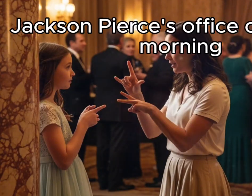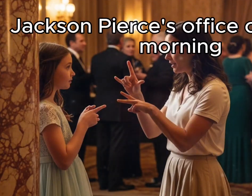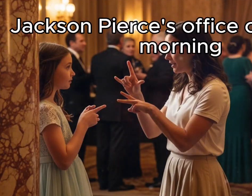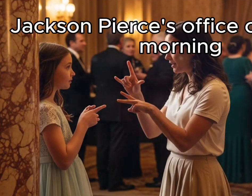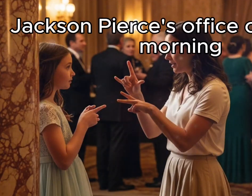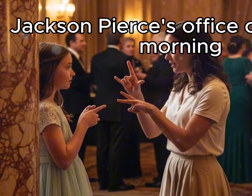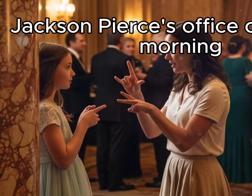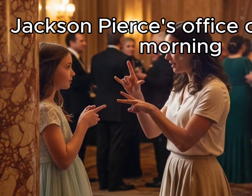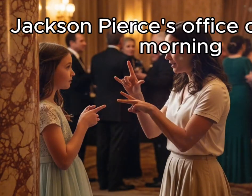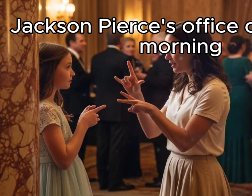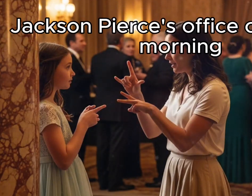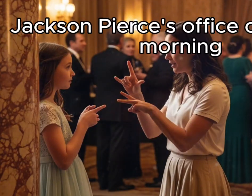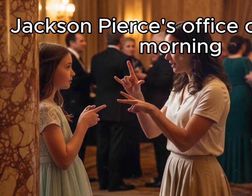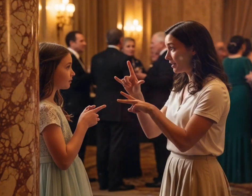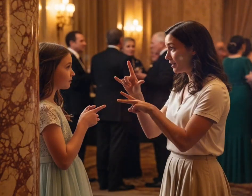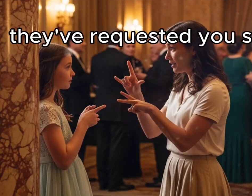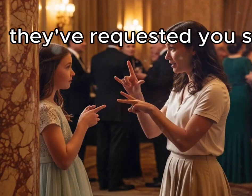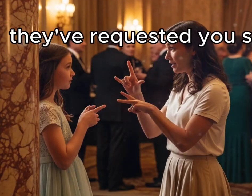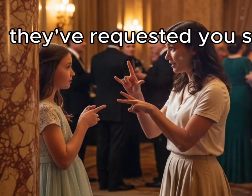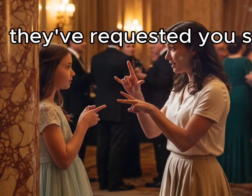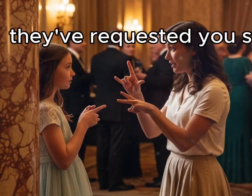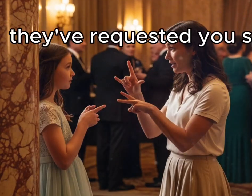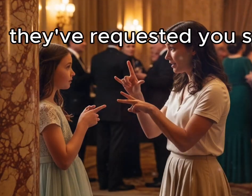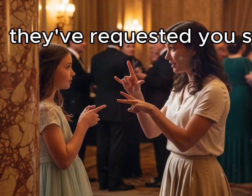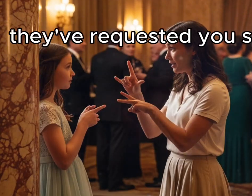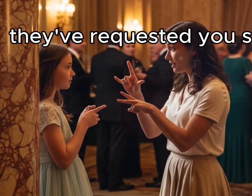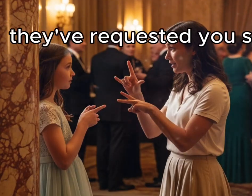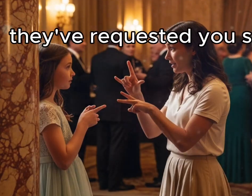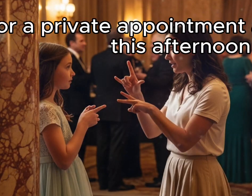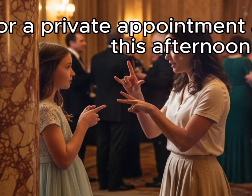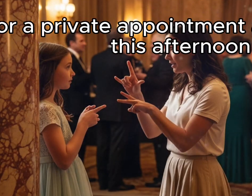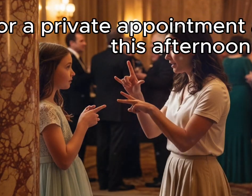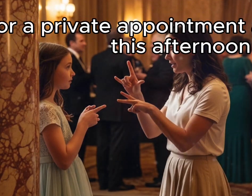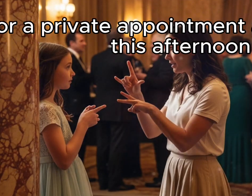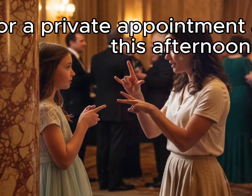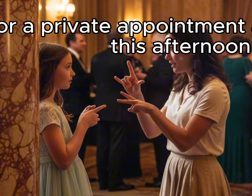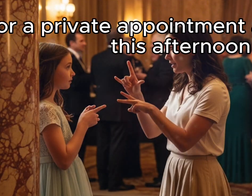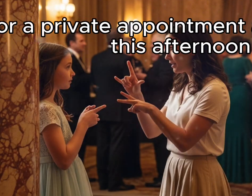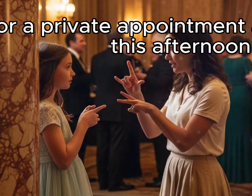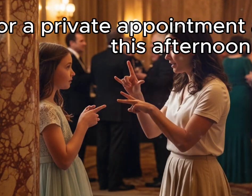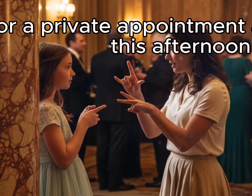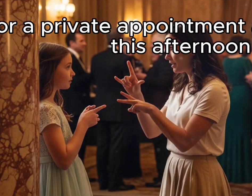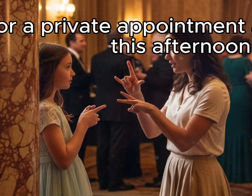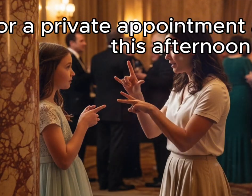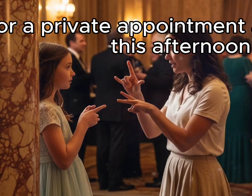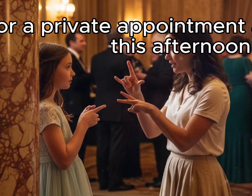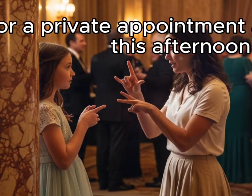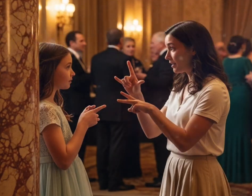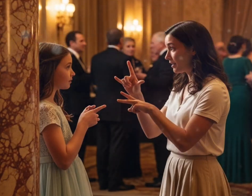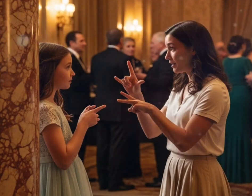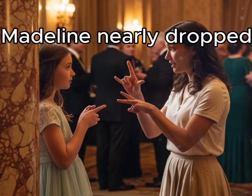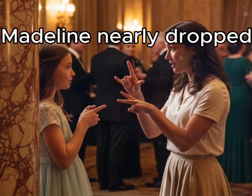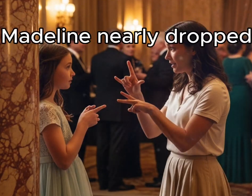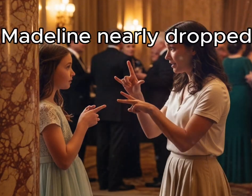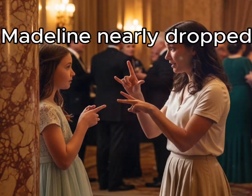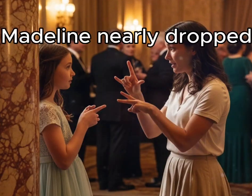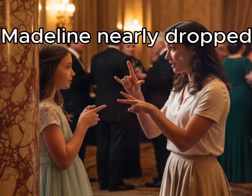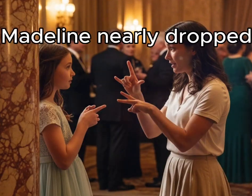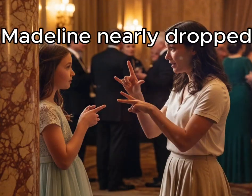Pierce's office called this morning. They've requested you specifically for a private appointment at his home this afternoon. Madeline nearly dropped her